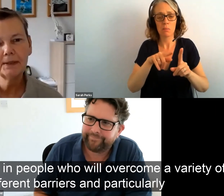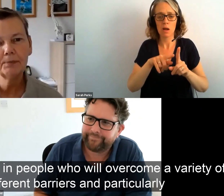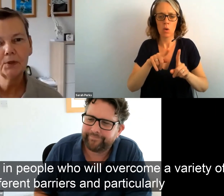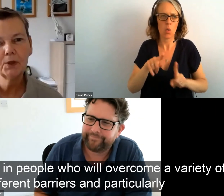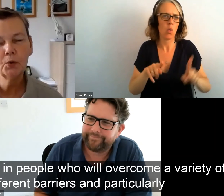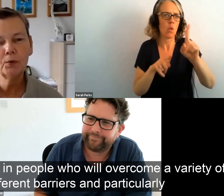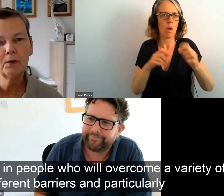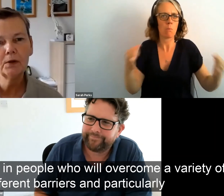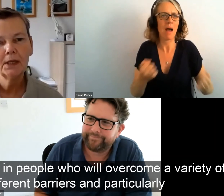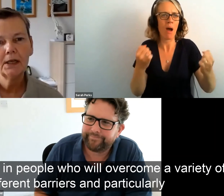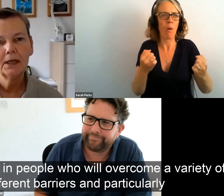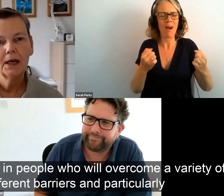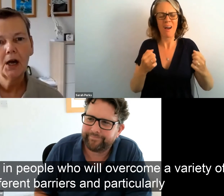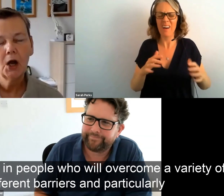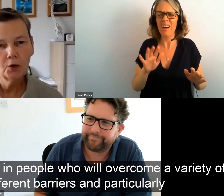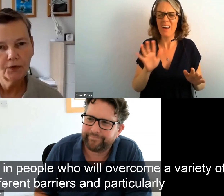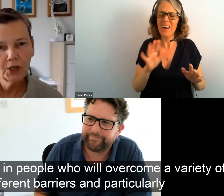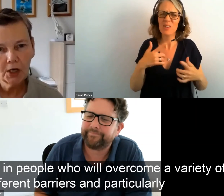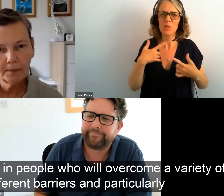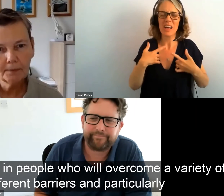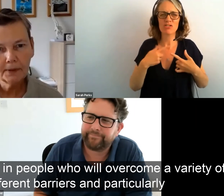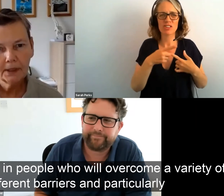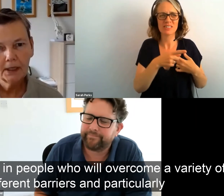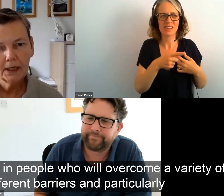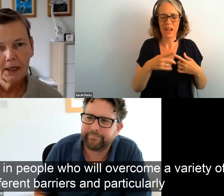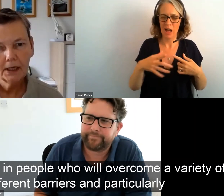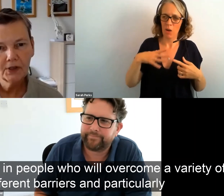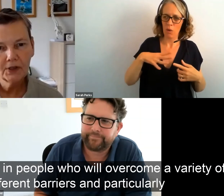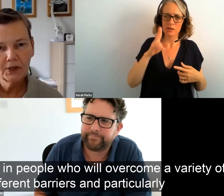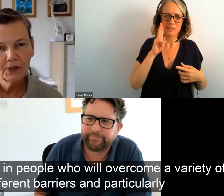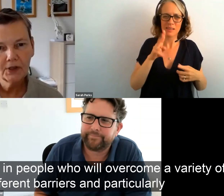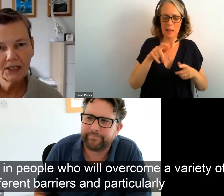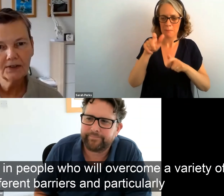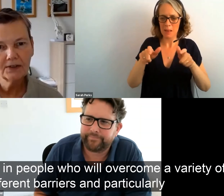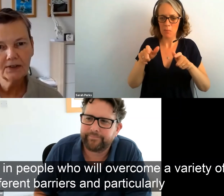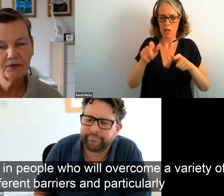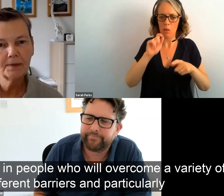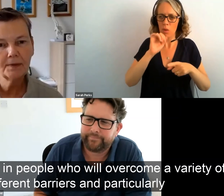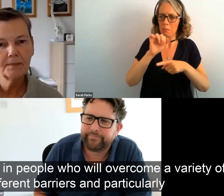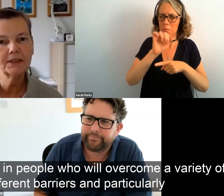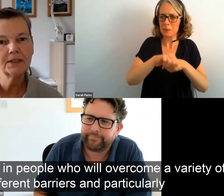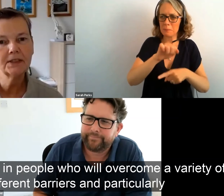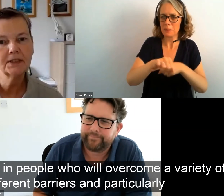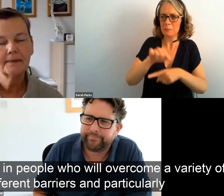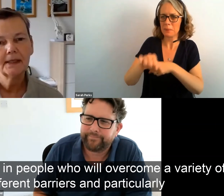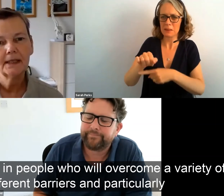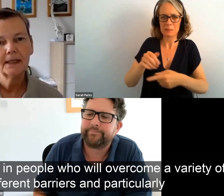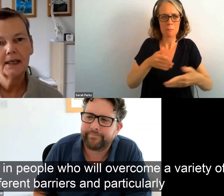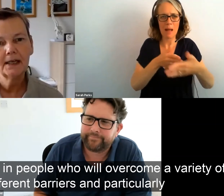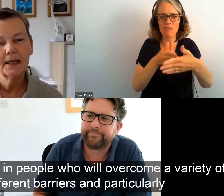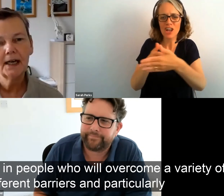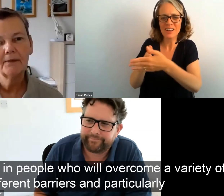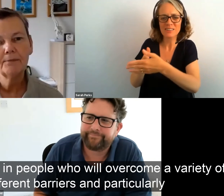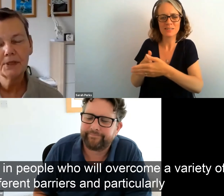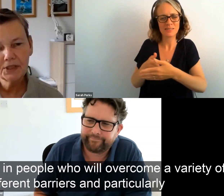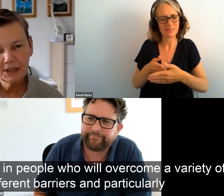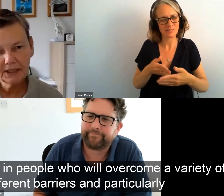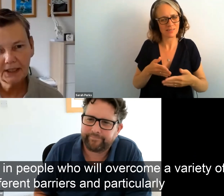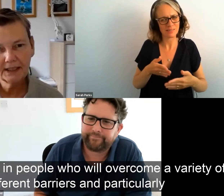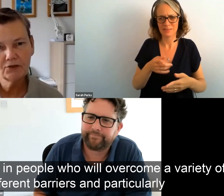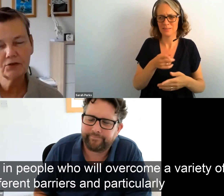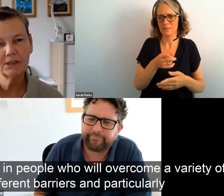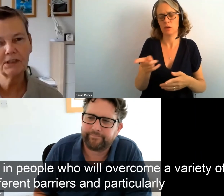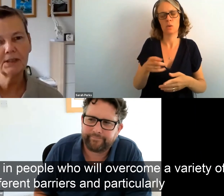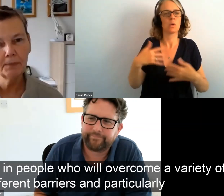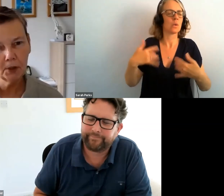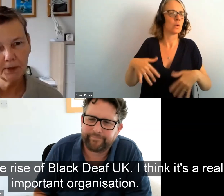I'm interested in people who will overcome a variety of different barriers. I'm